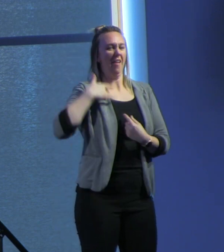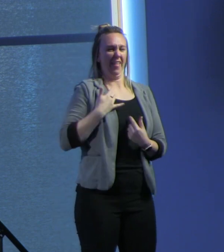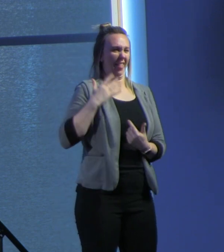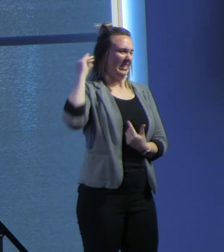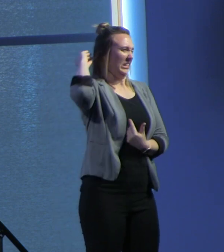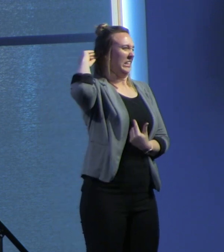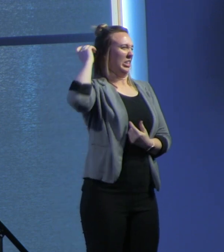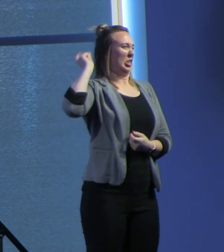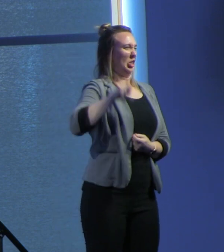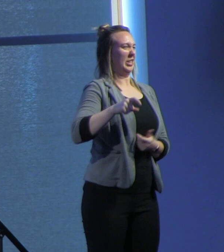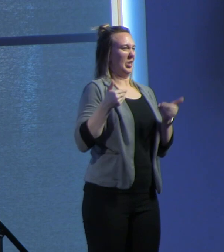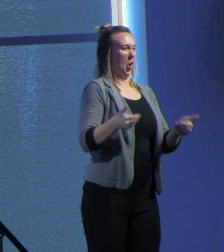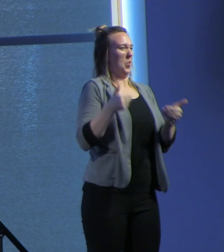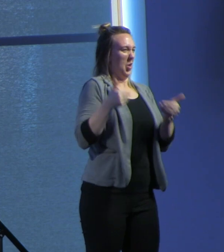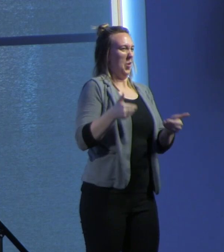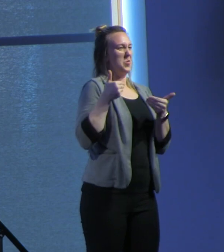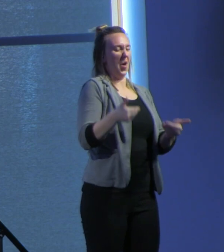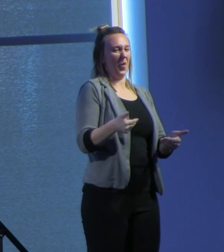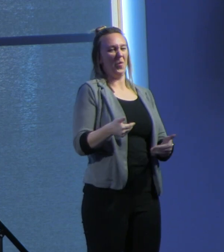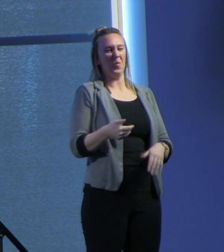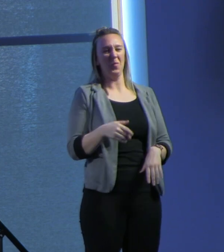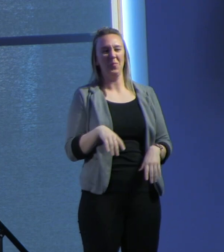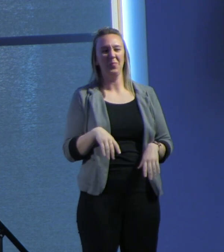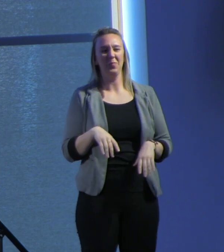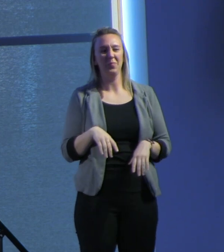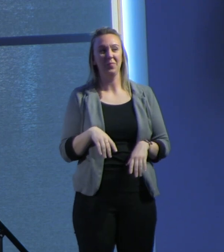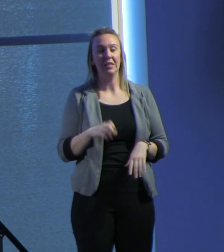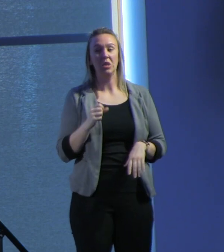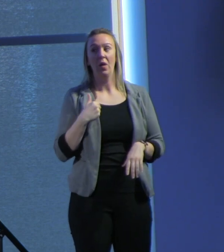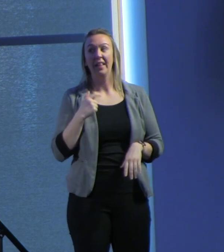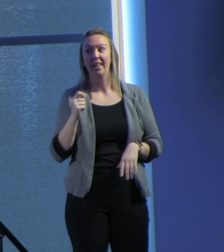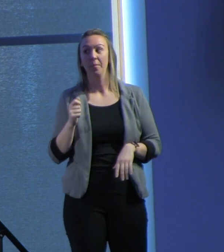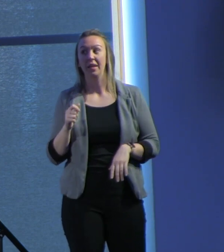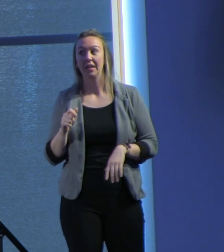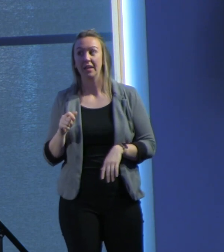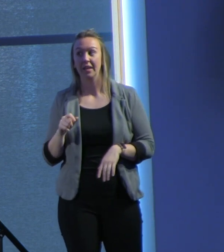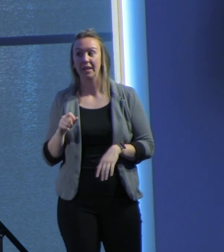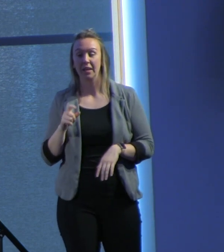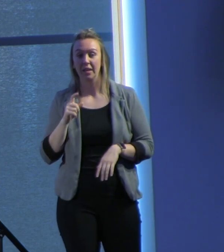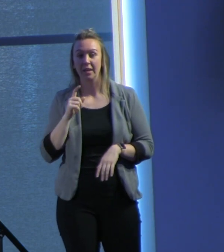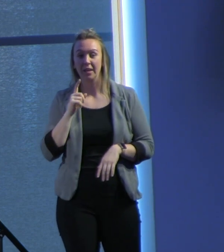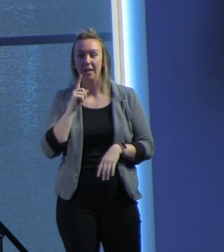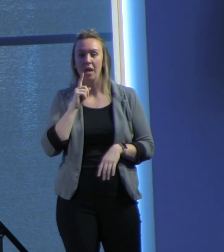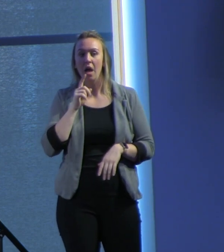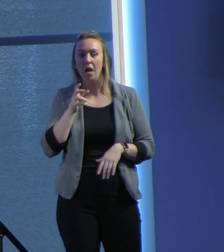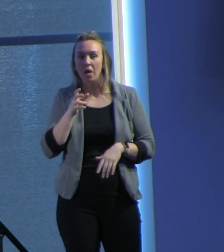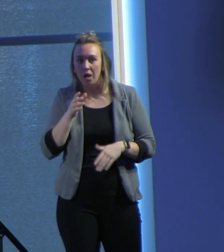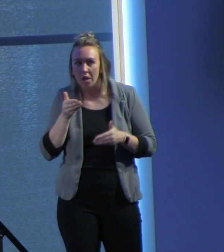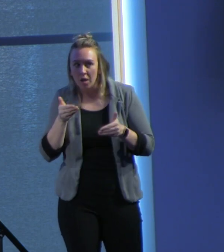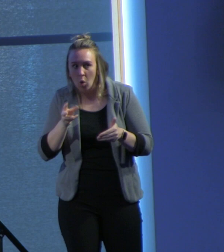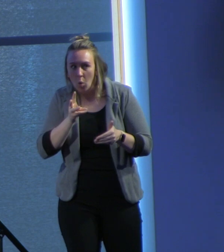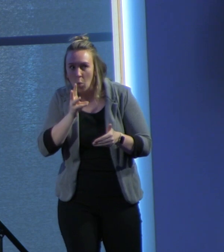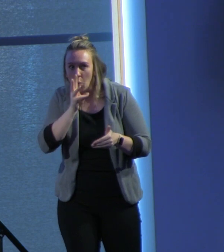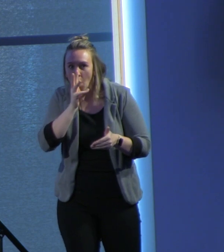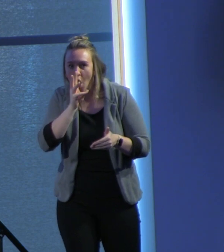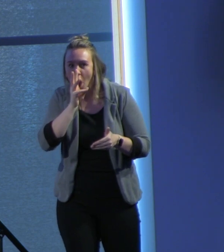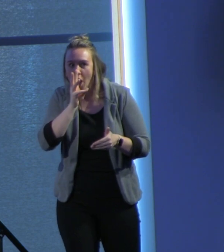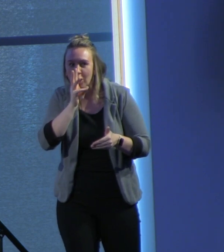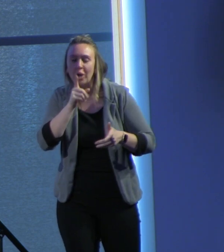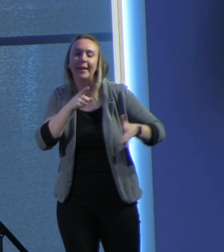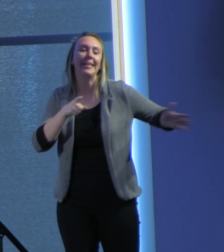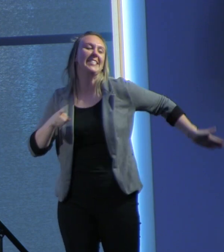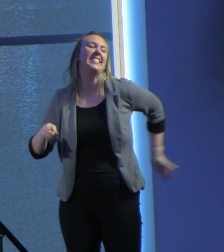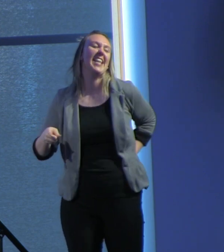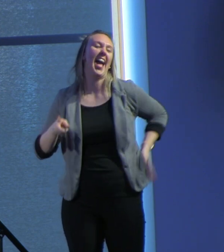Slap the water! And I just kind of leaned in and took a cool sip as he tagged my back